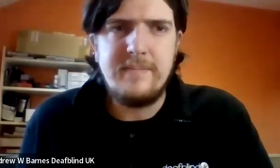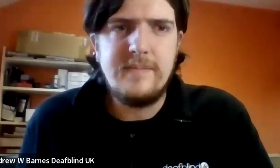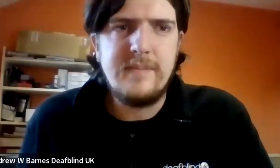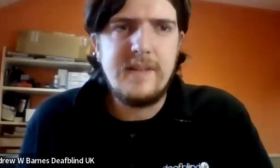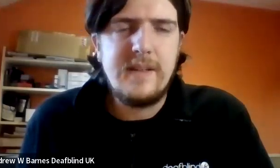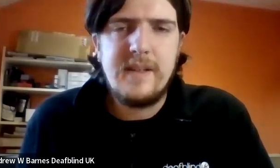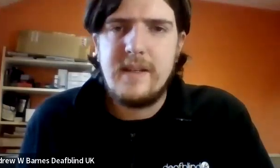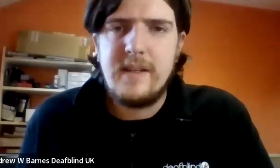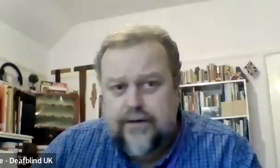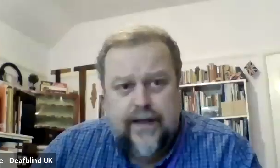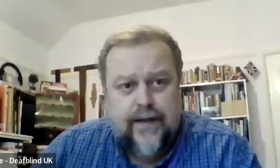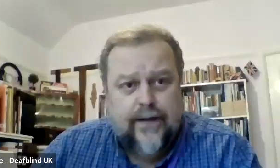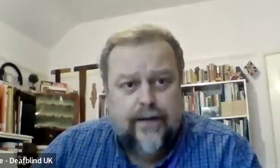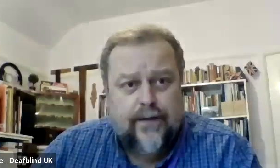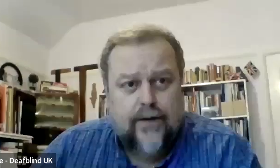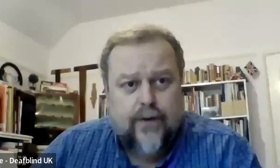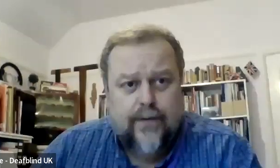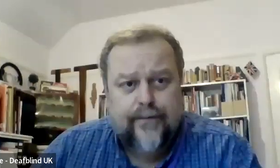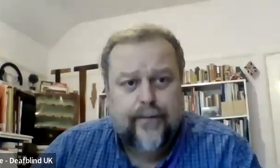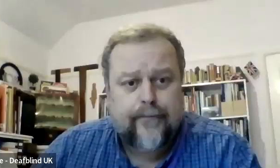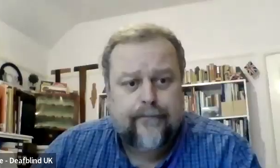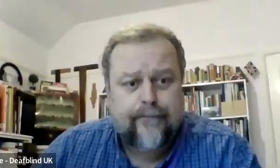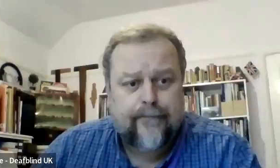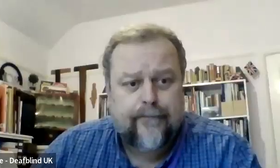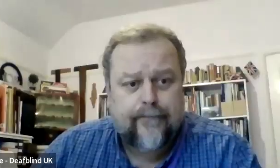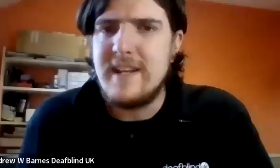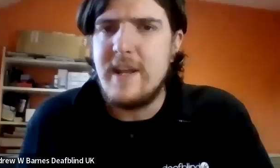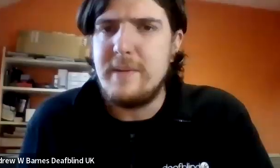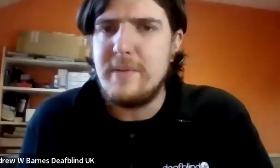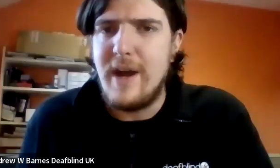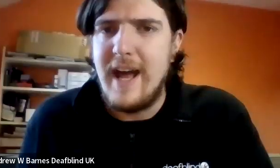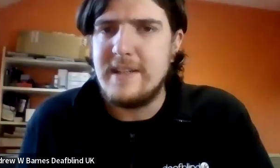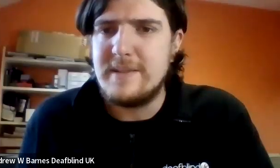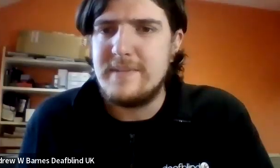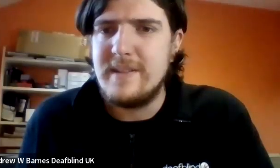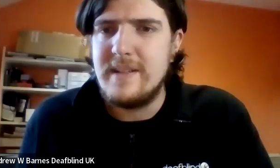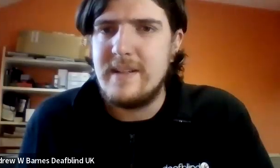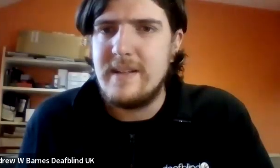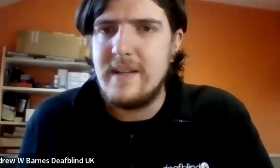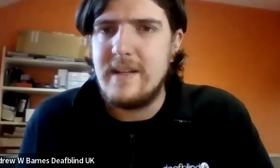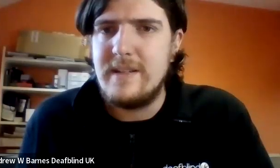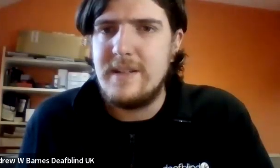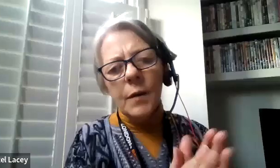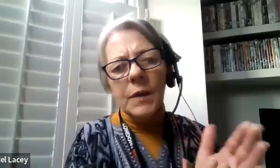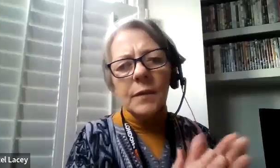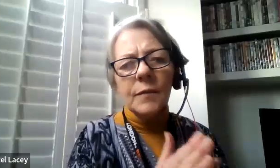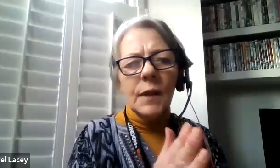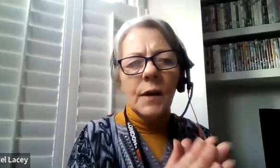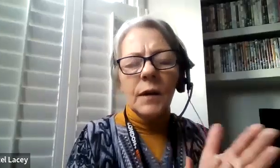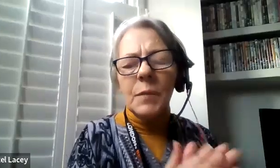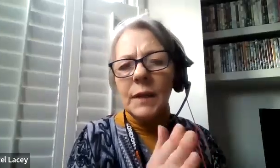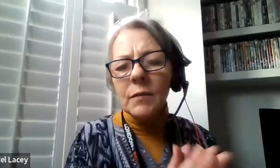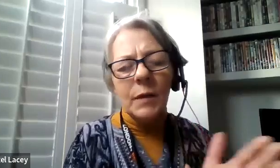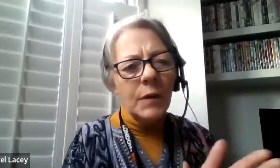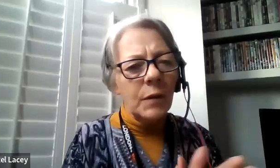to them? Absolutely, no problem. Hazel, I know you put your hand up. Yeah, I mean,